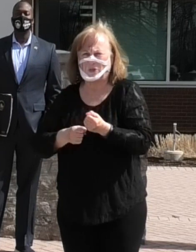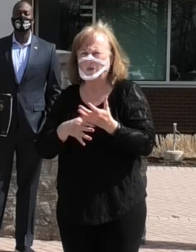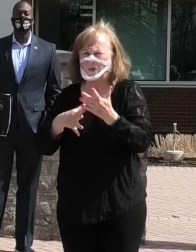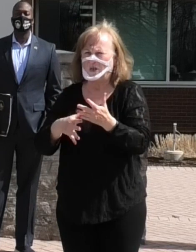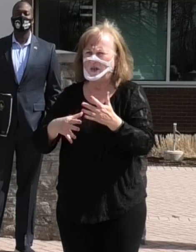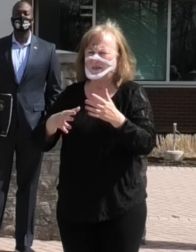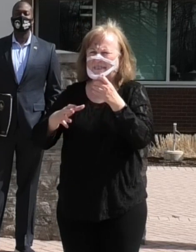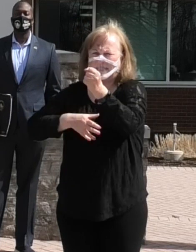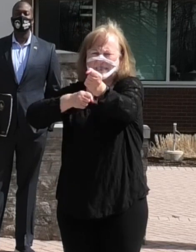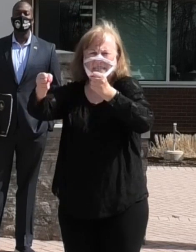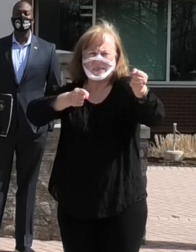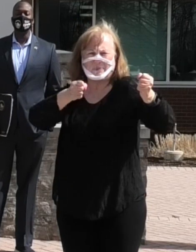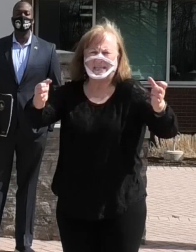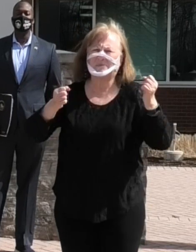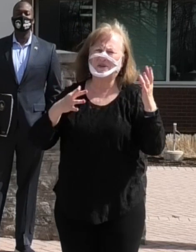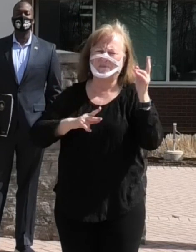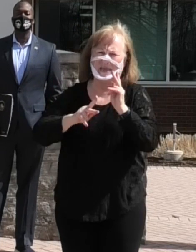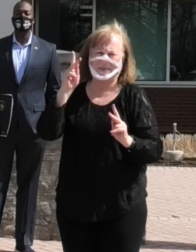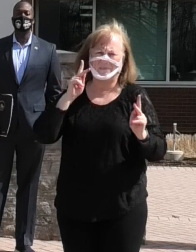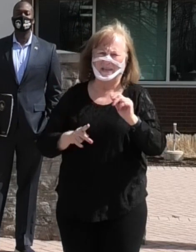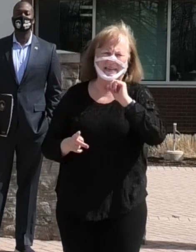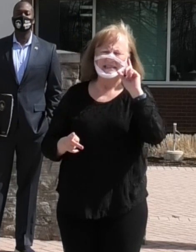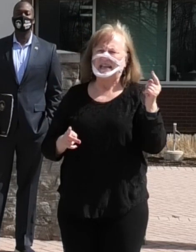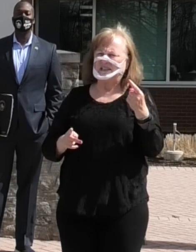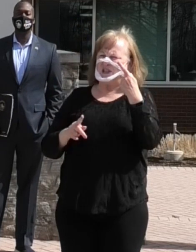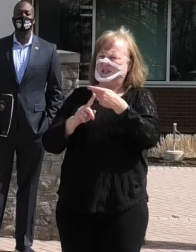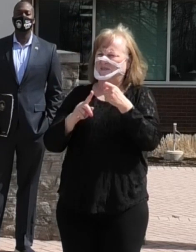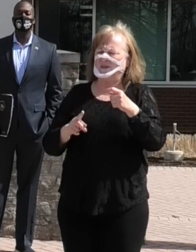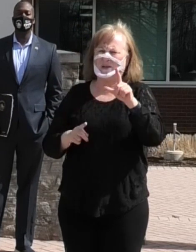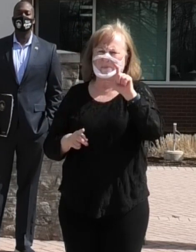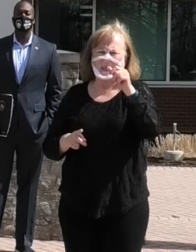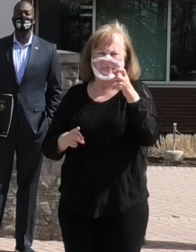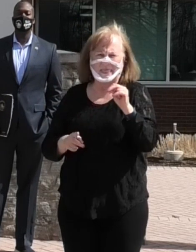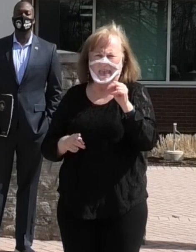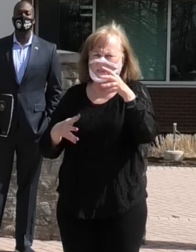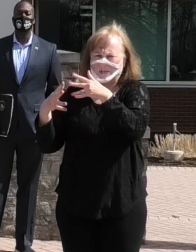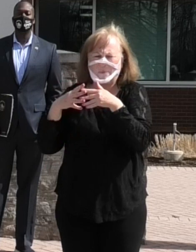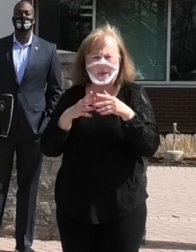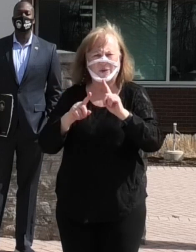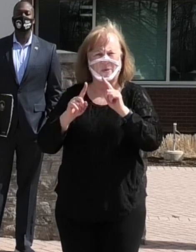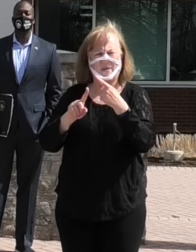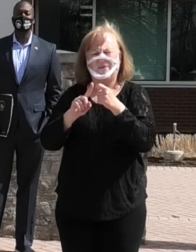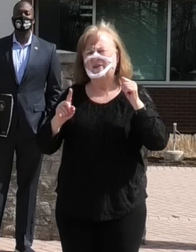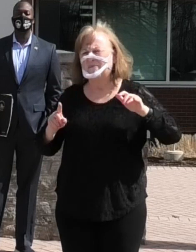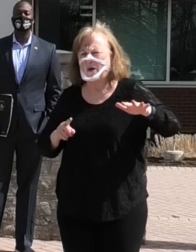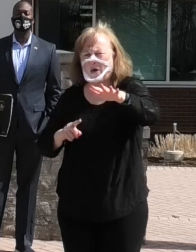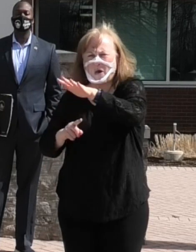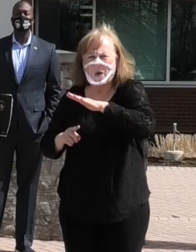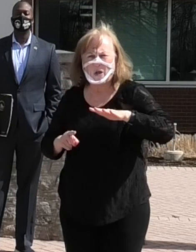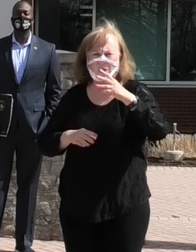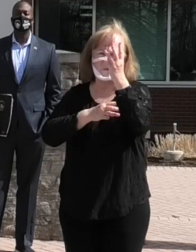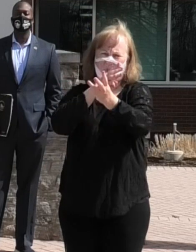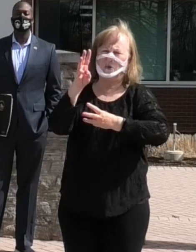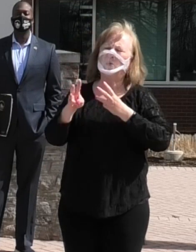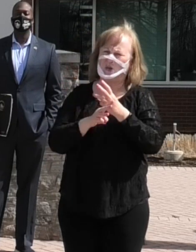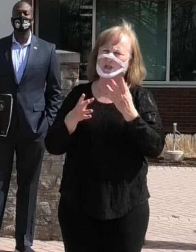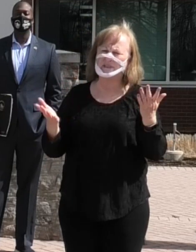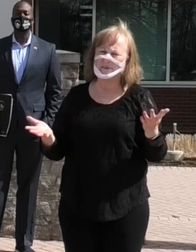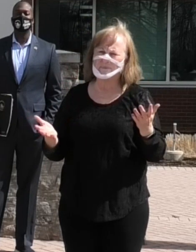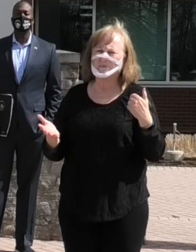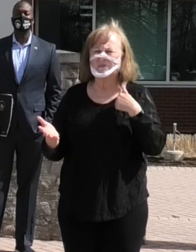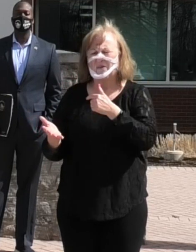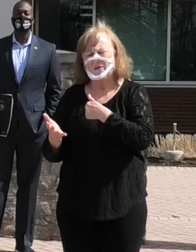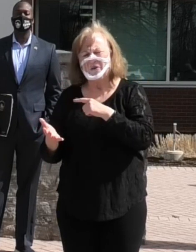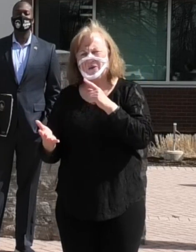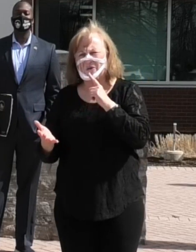the displacement of people, not just from Latin America, but from all over the world.